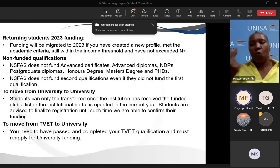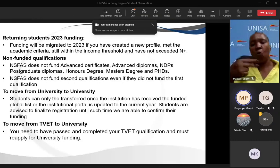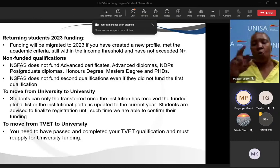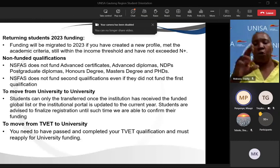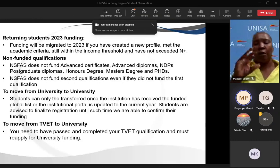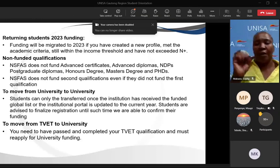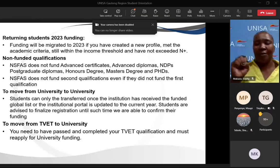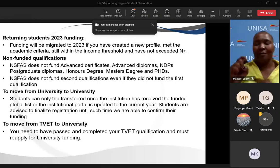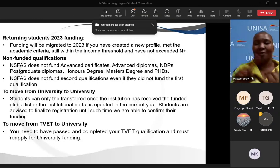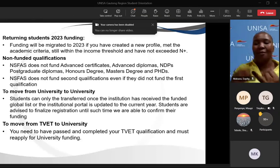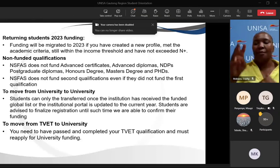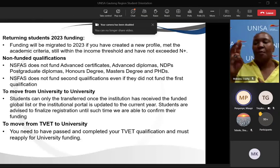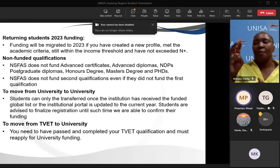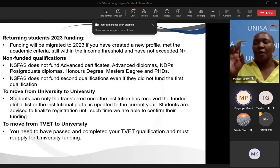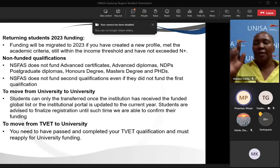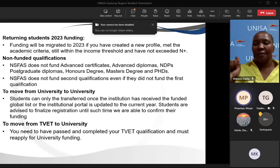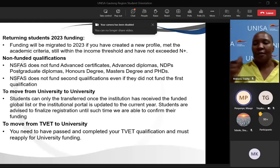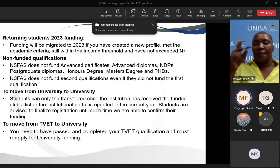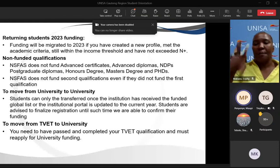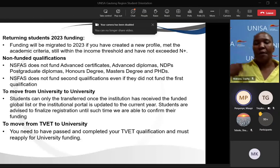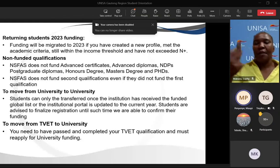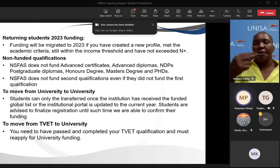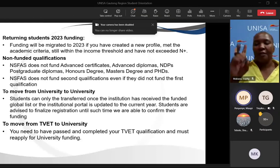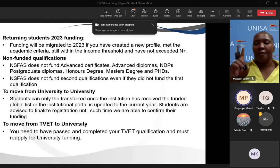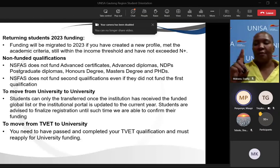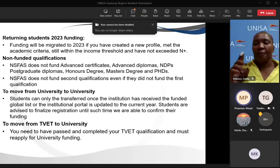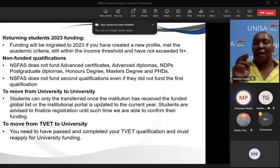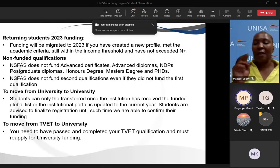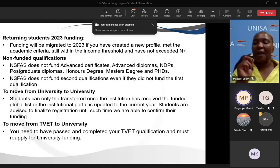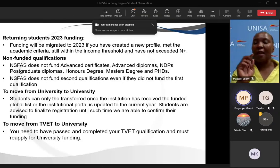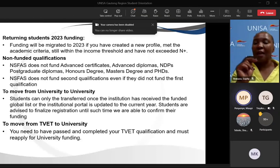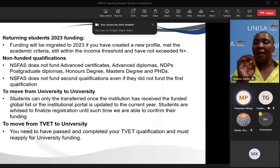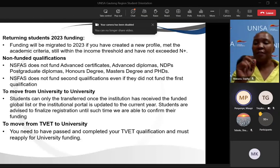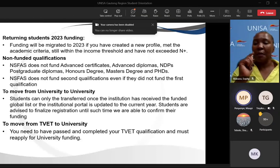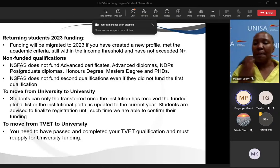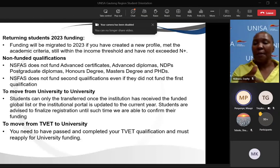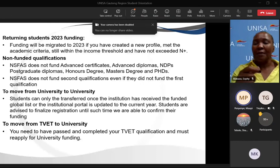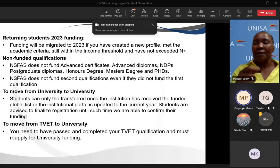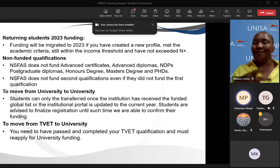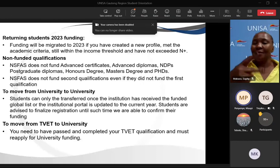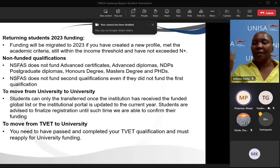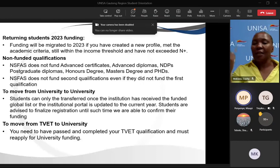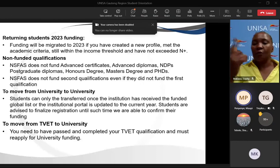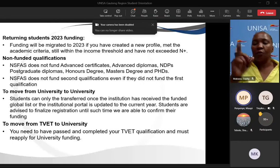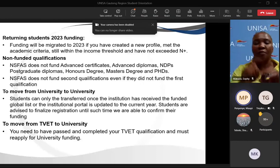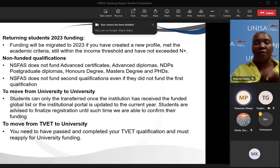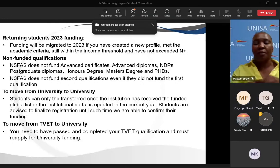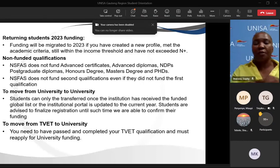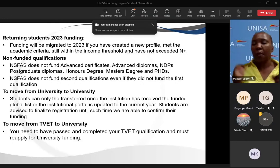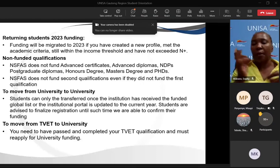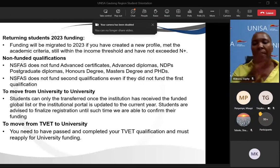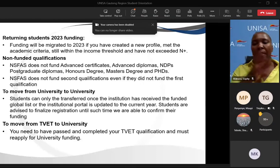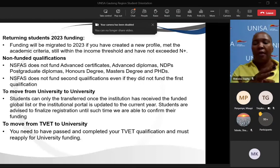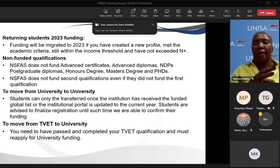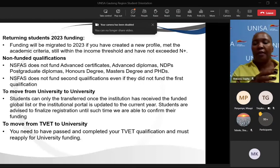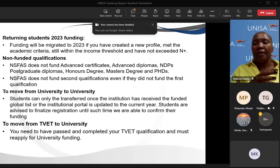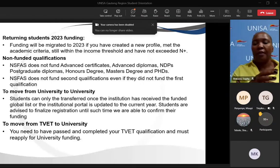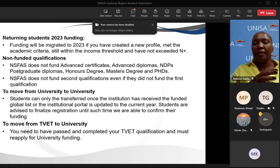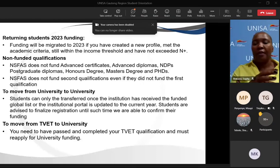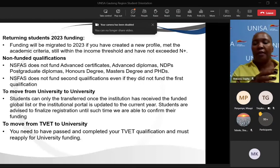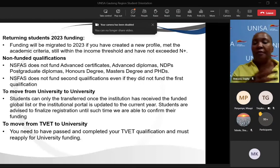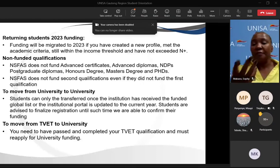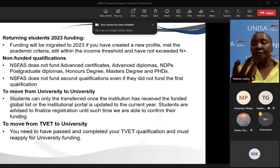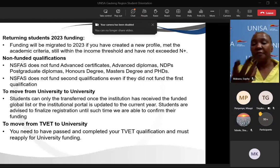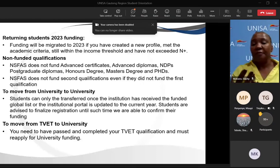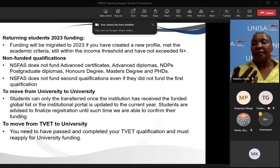and phds nafsa does not find second qualifications even if you have